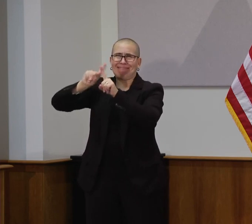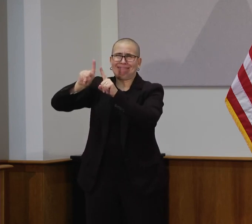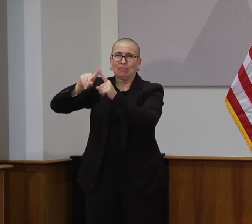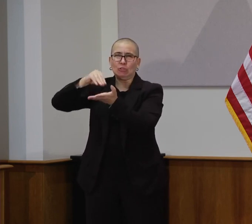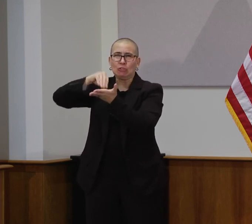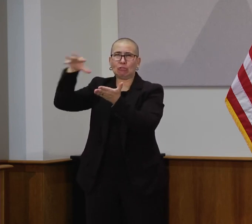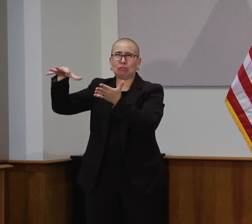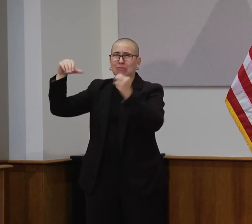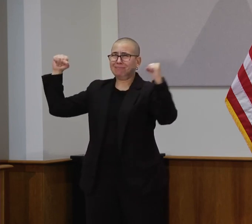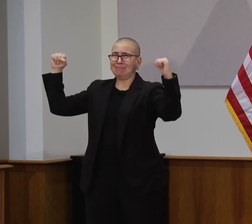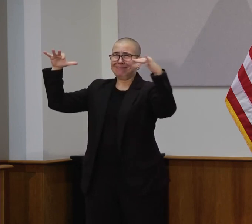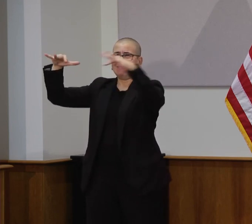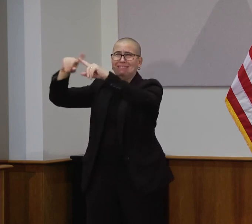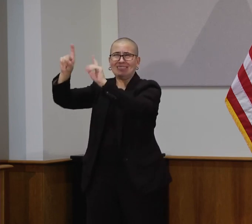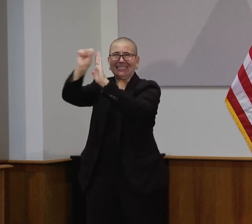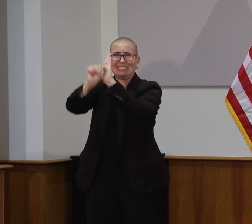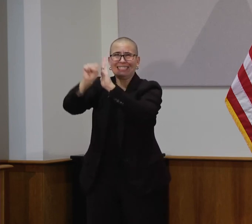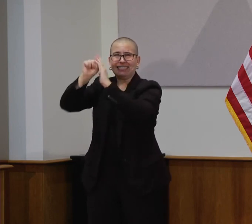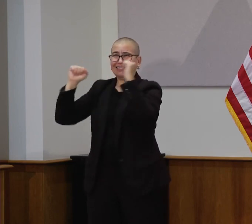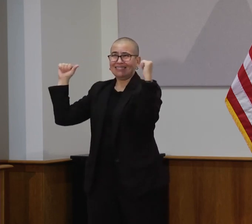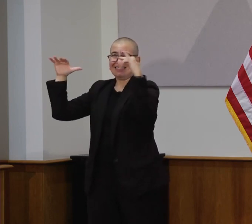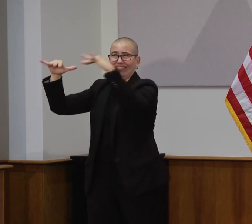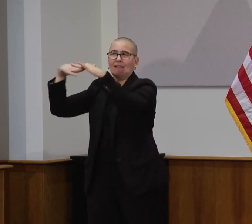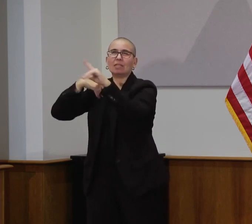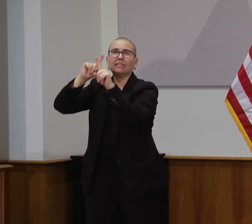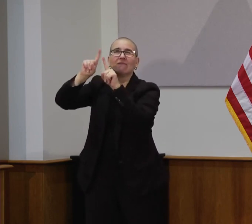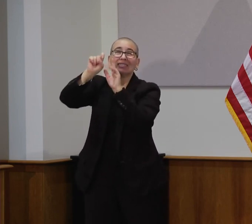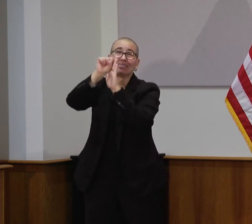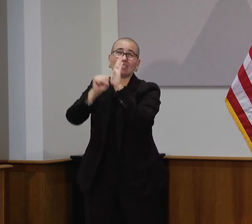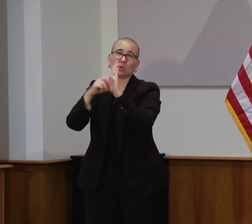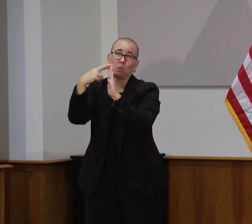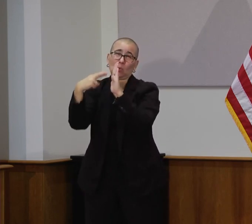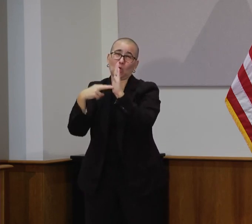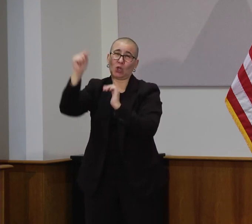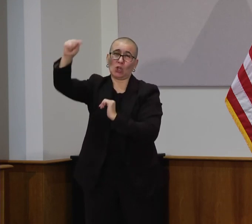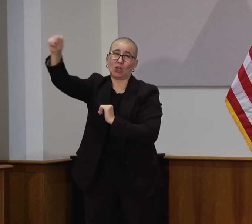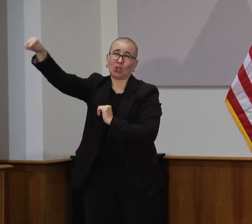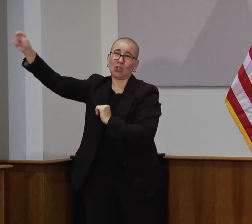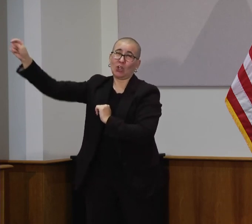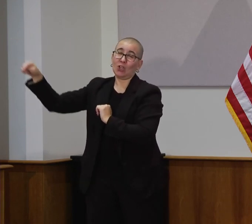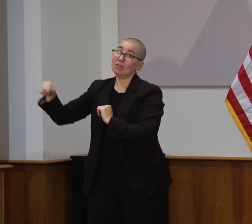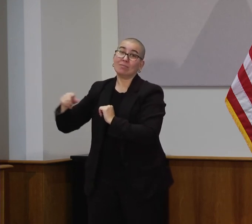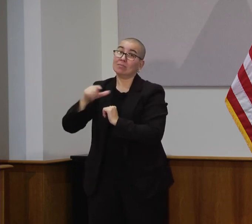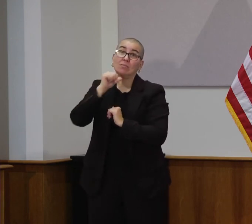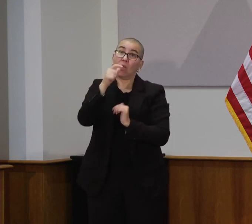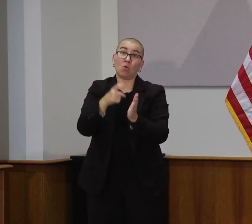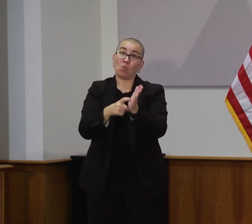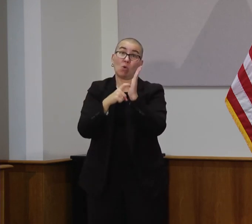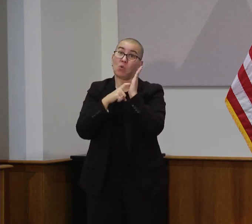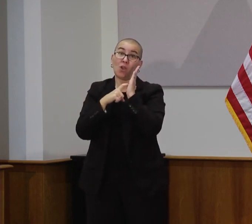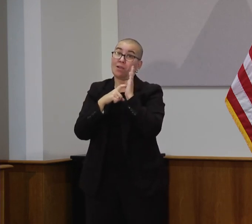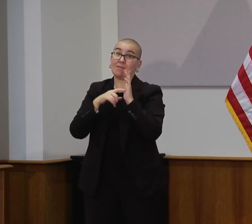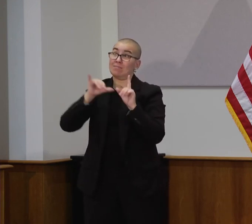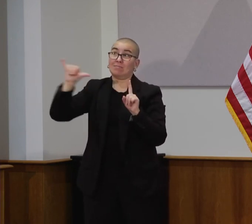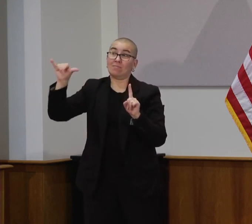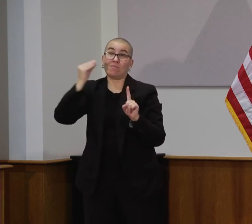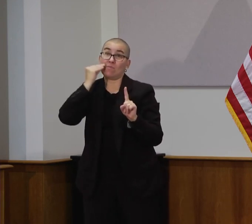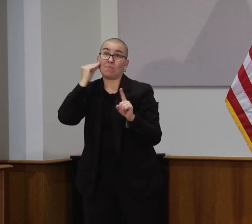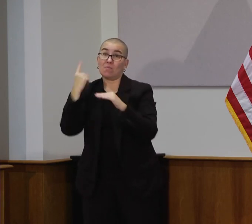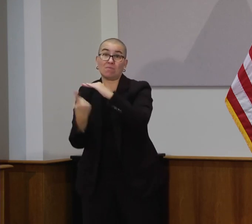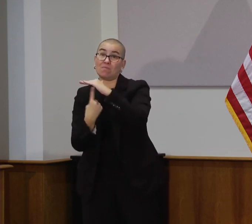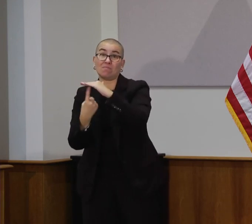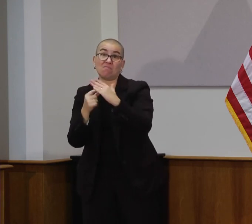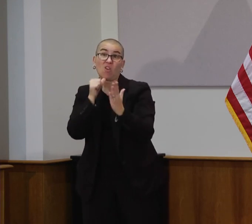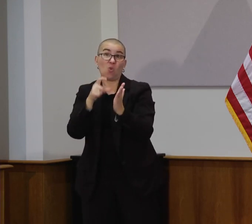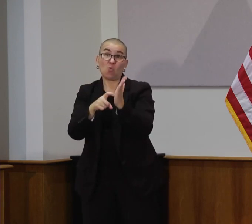elsewhere. While Minnesota does not require travelers to stay home or away from others, that is quarantine, for 14